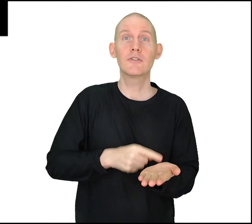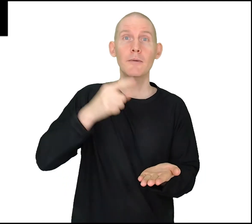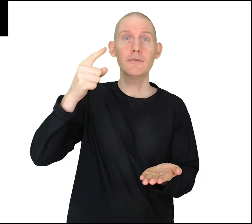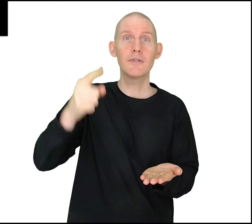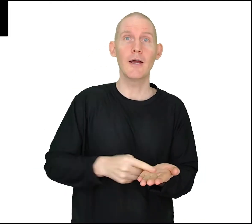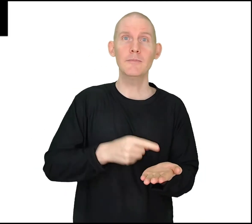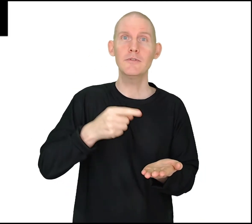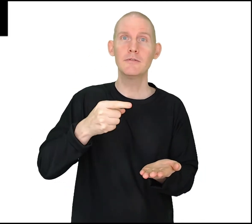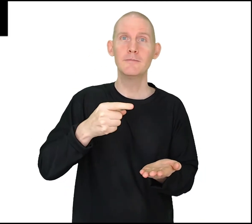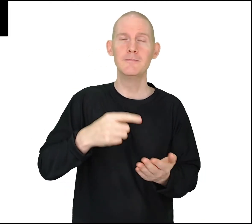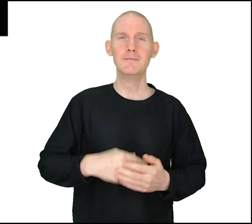Sometimes.